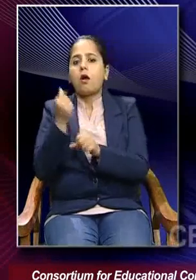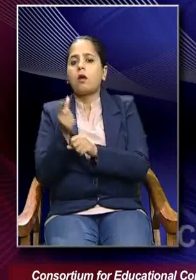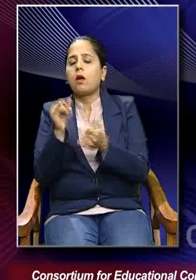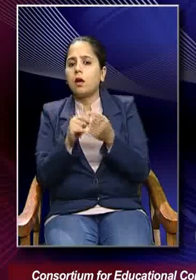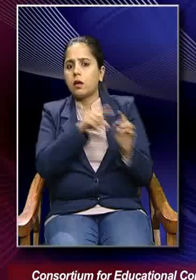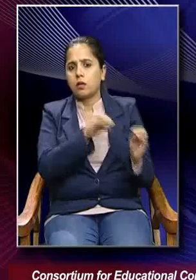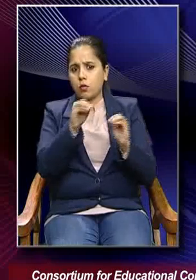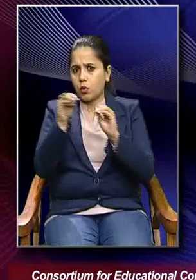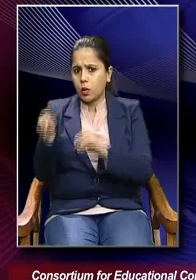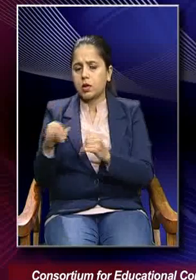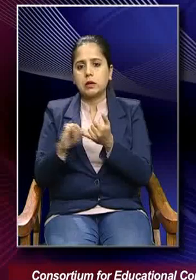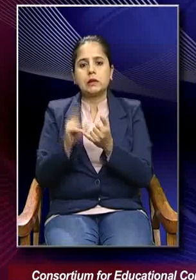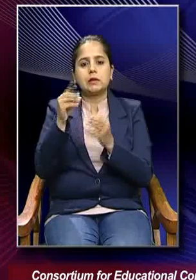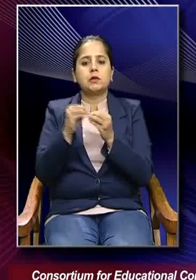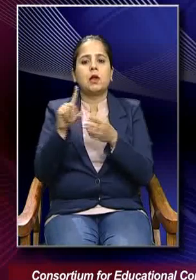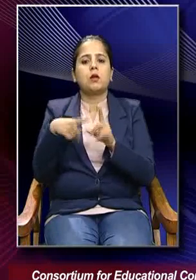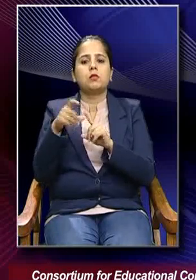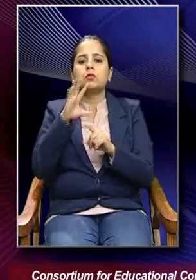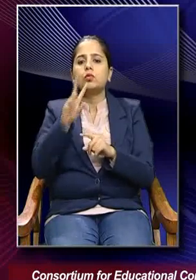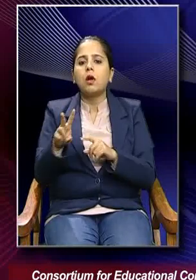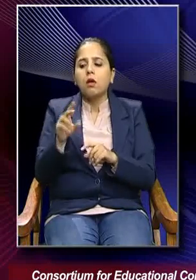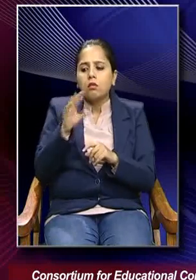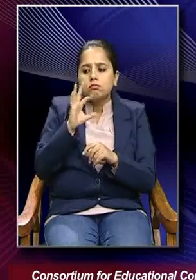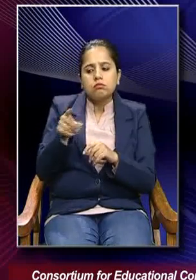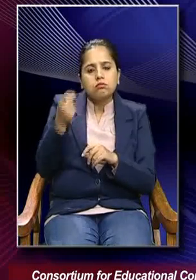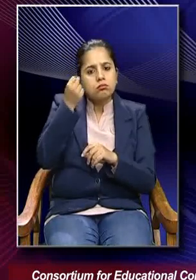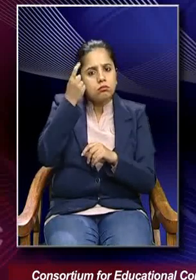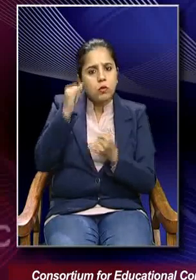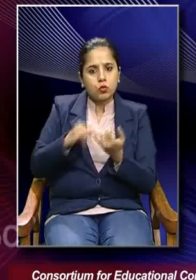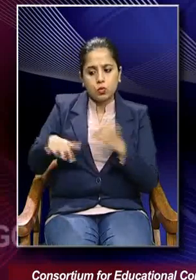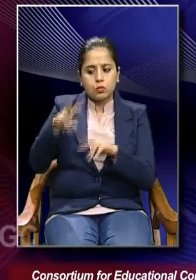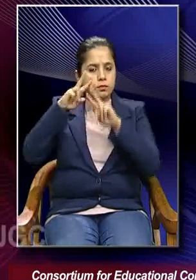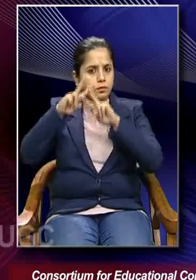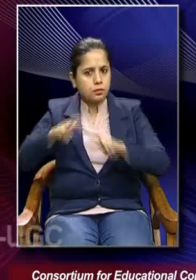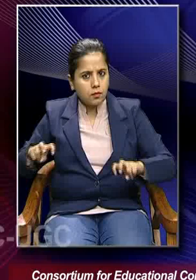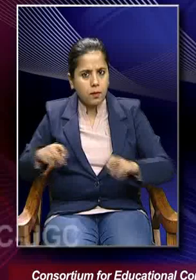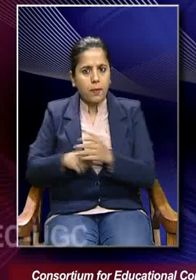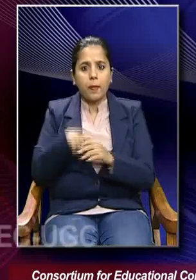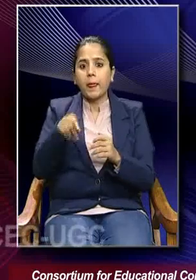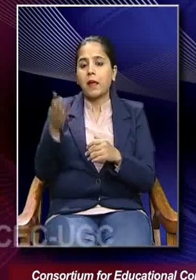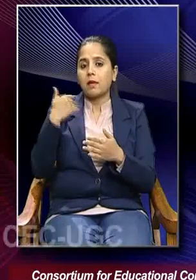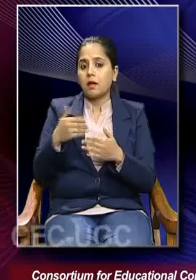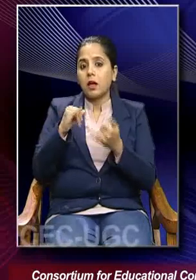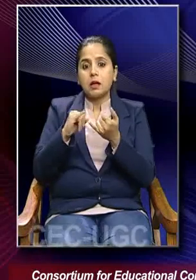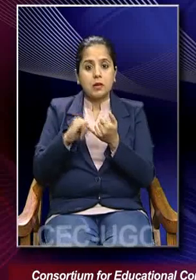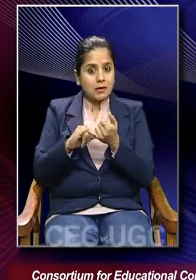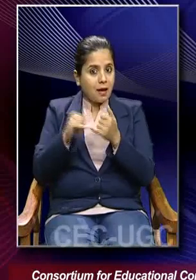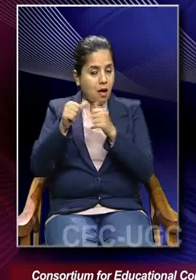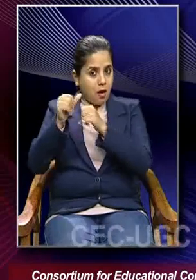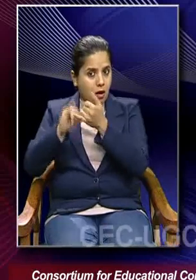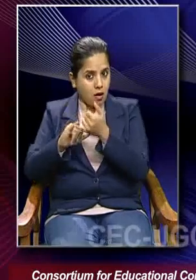a subjective understanding of sociology, and with him starts the school of Verstehen